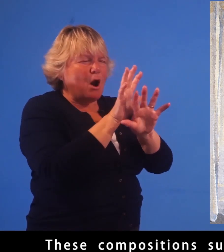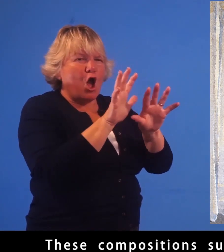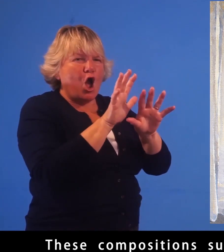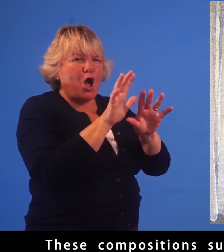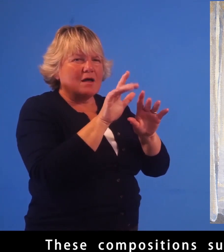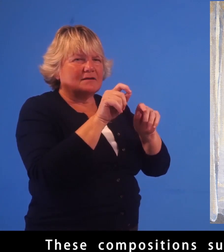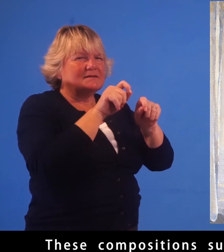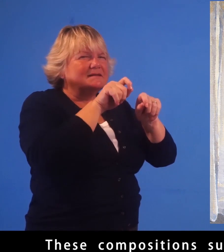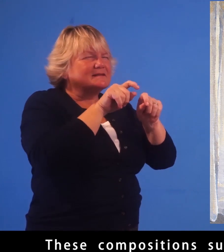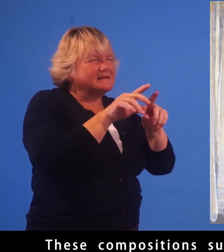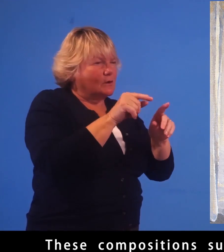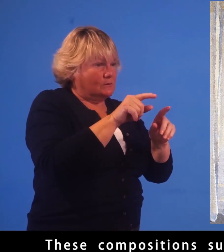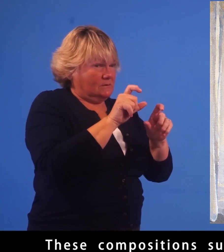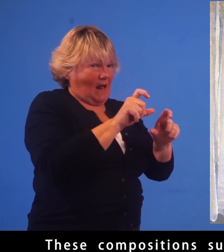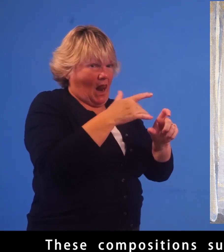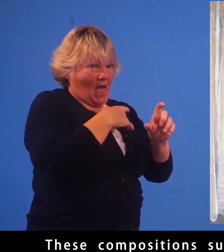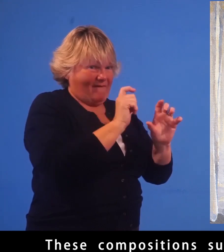still life and landscape genres.